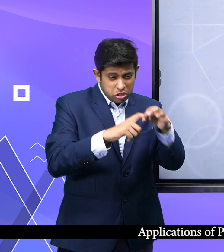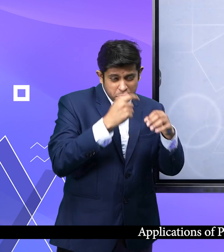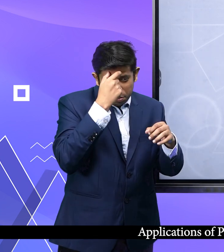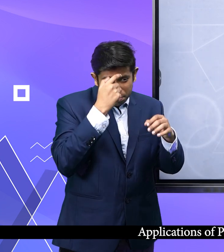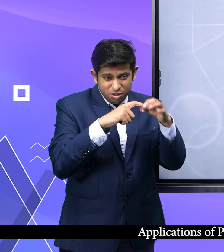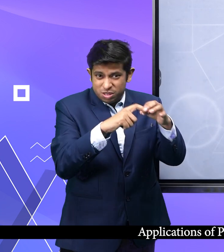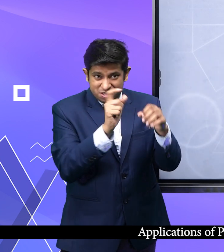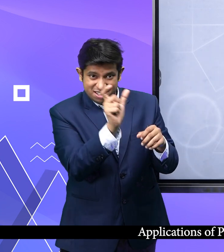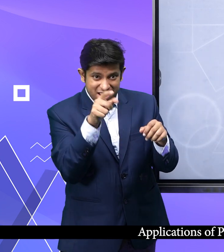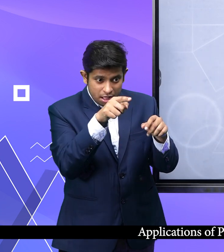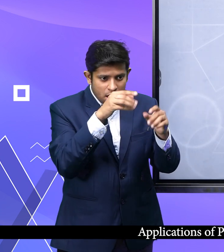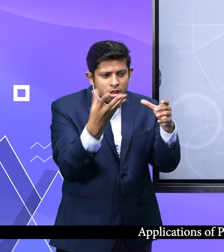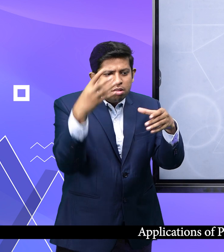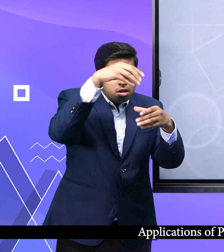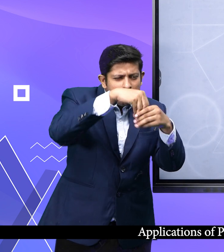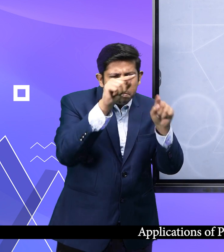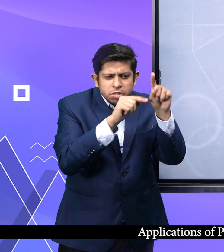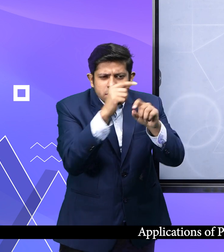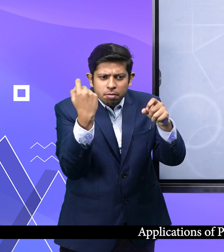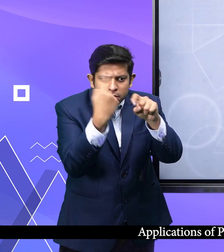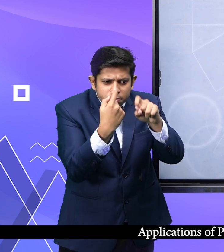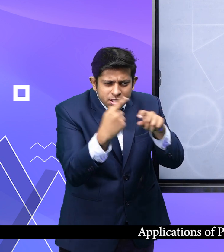Applications of percentage in word problems.